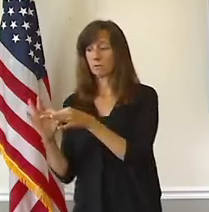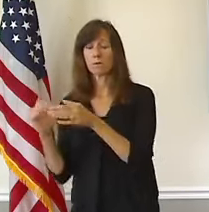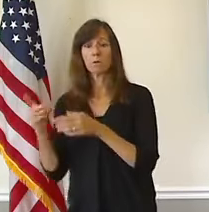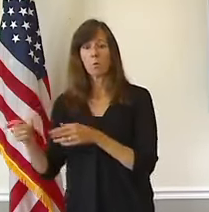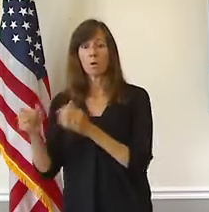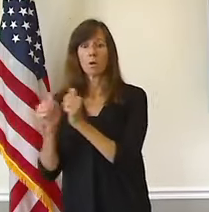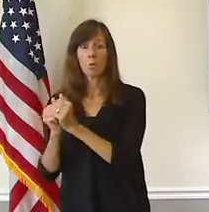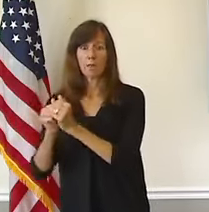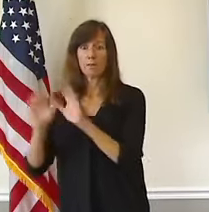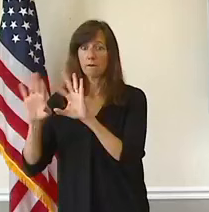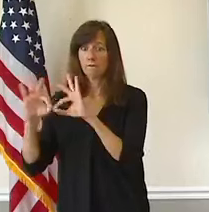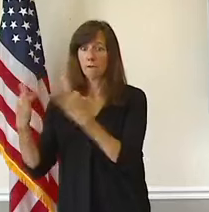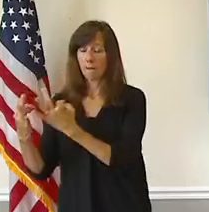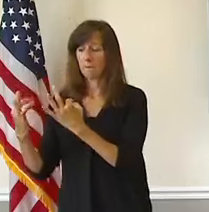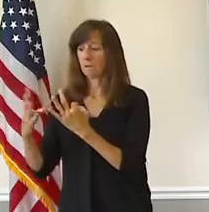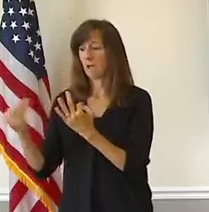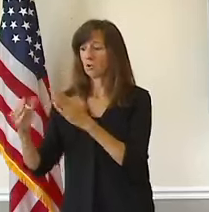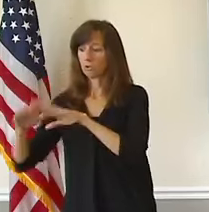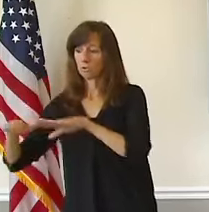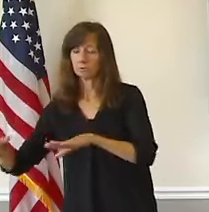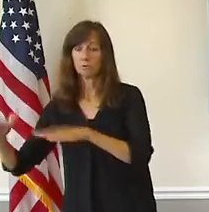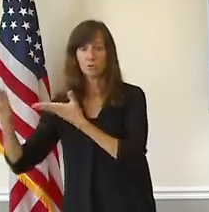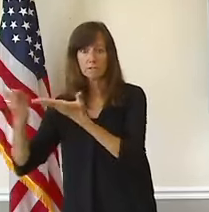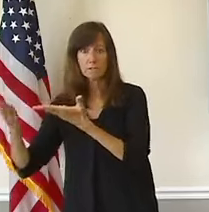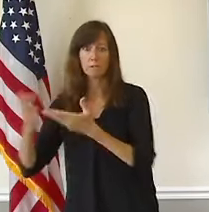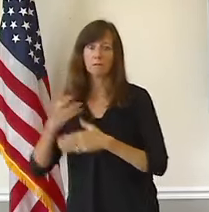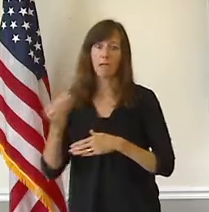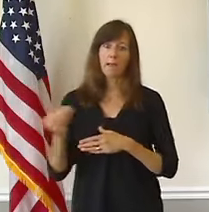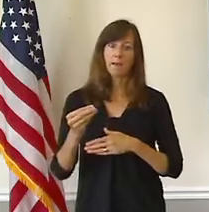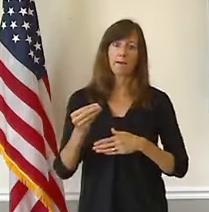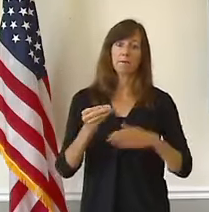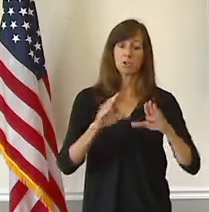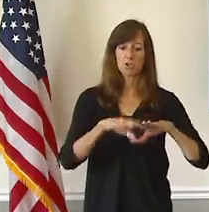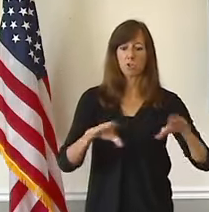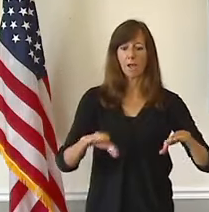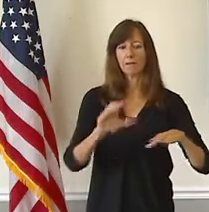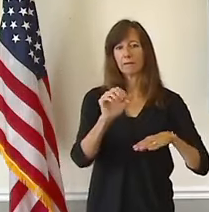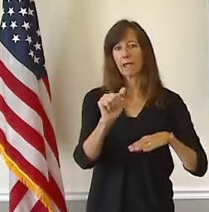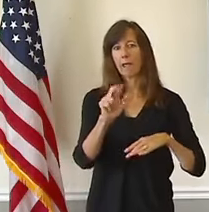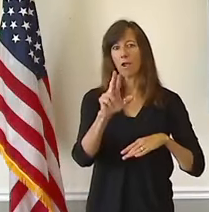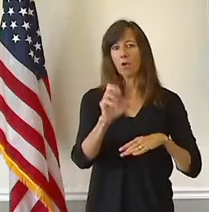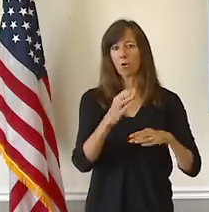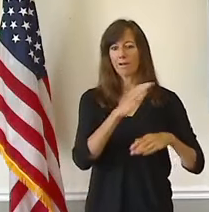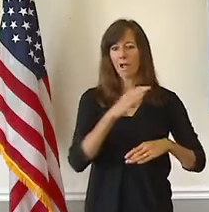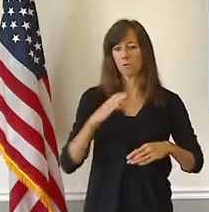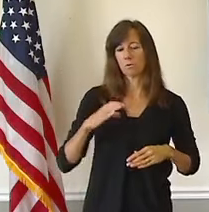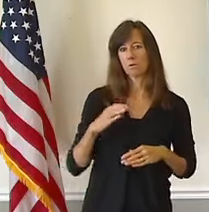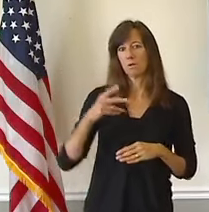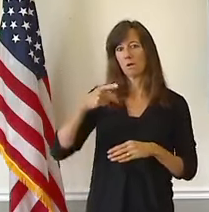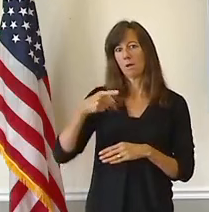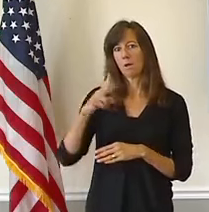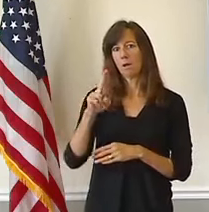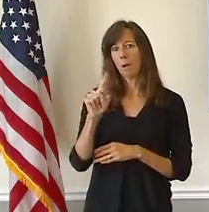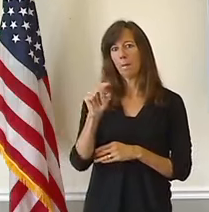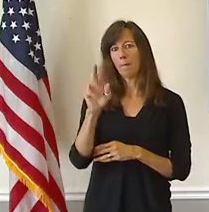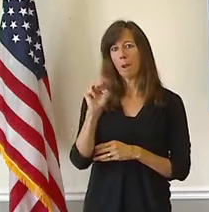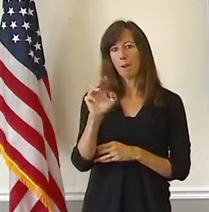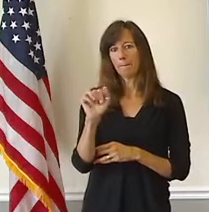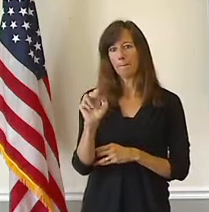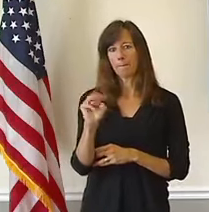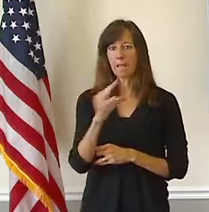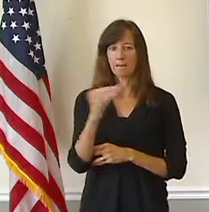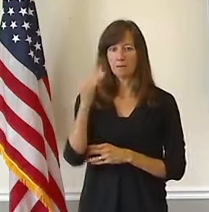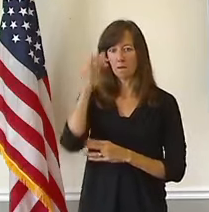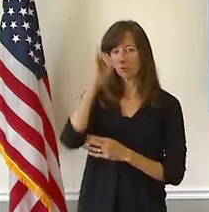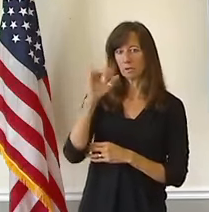our connection with the Child Care Council of Dutchess and Putnam. There are some opportunities. We are providing some